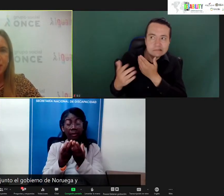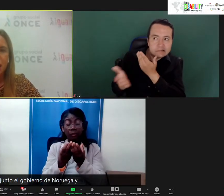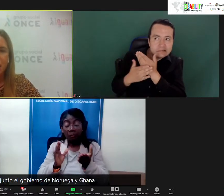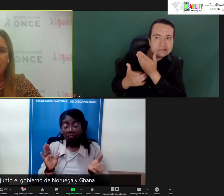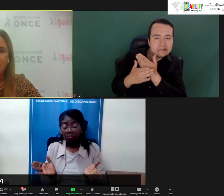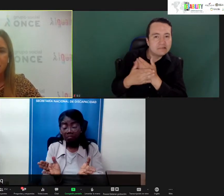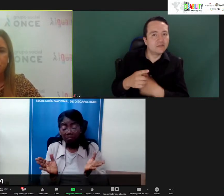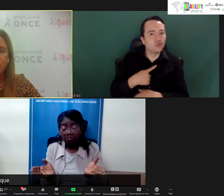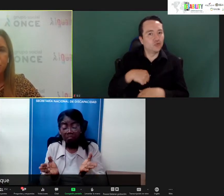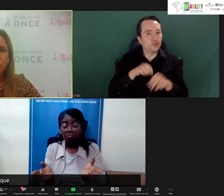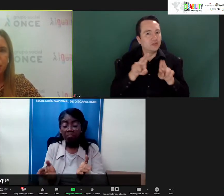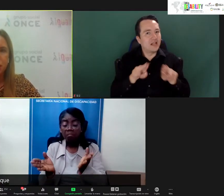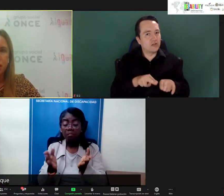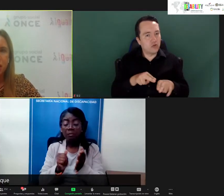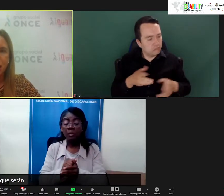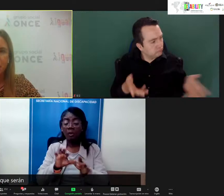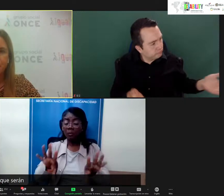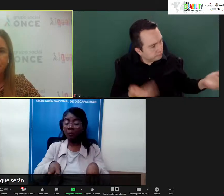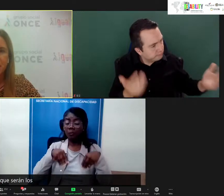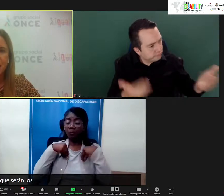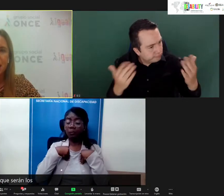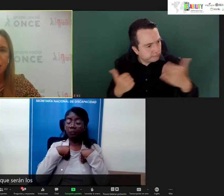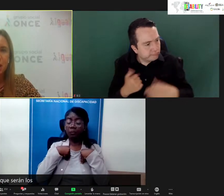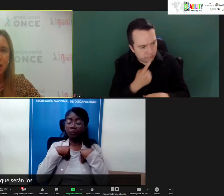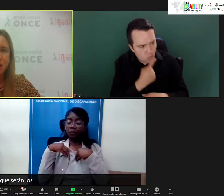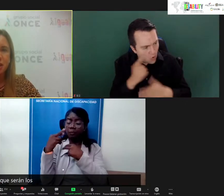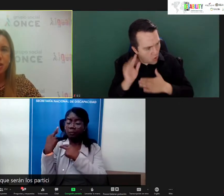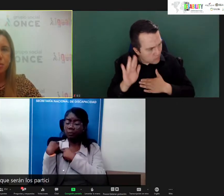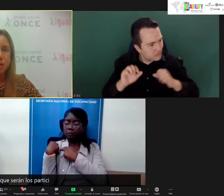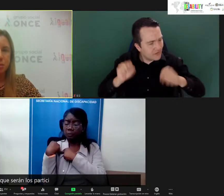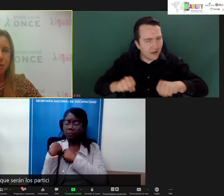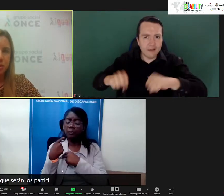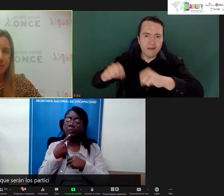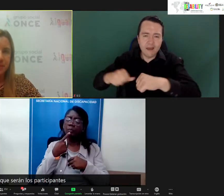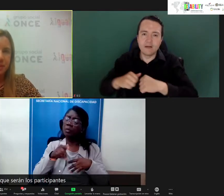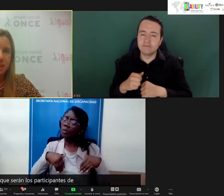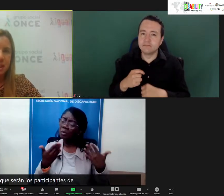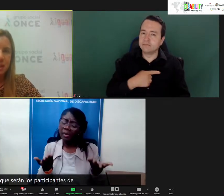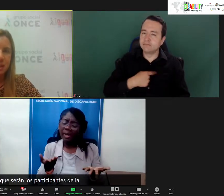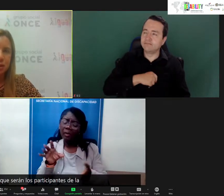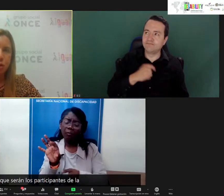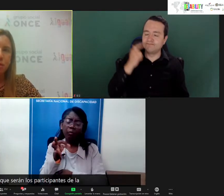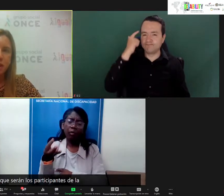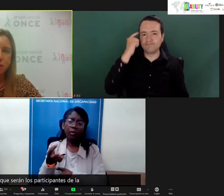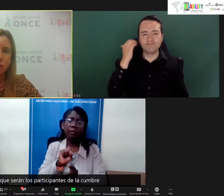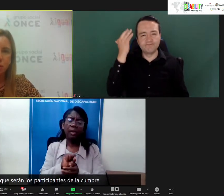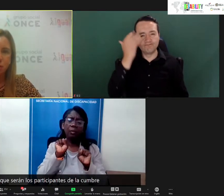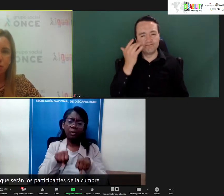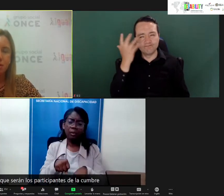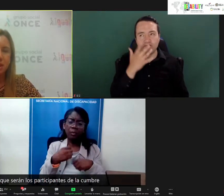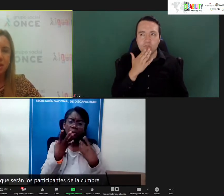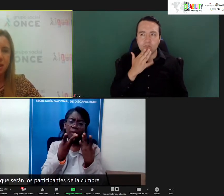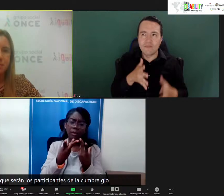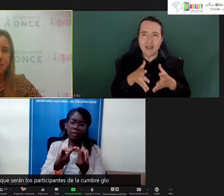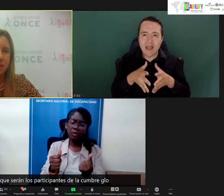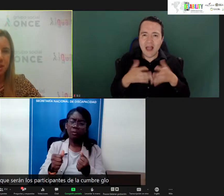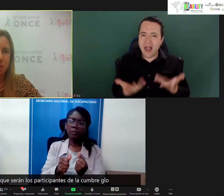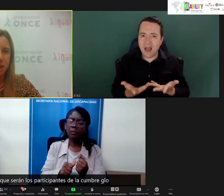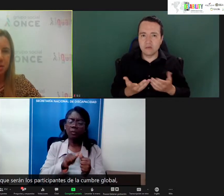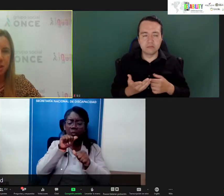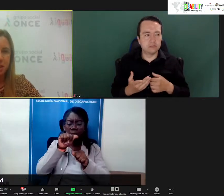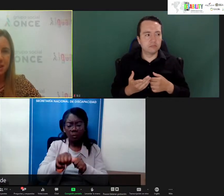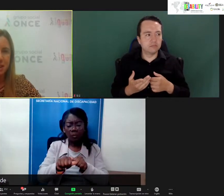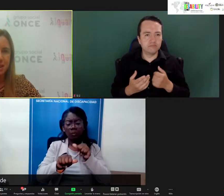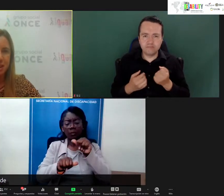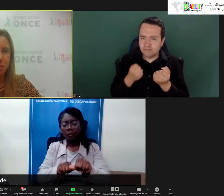stakeholders of the international community to take on commitments to think of how we can actually